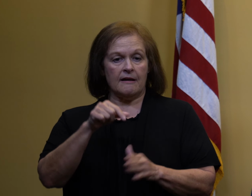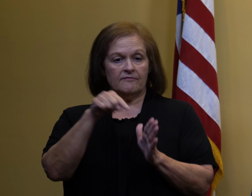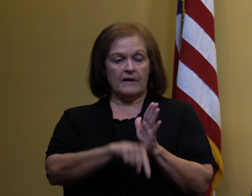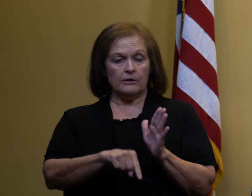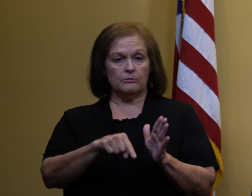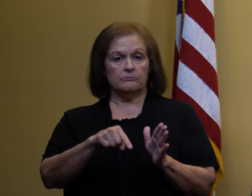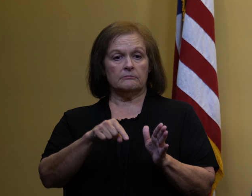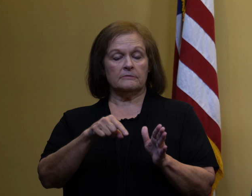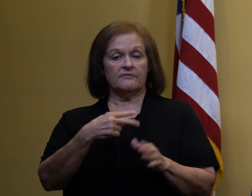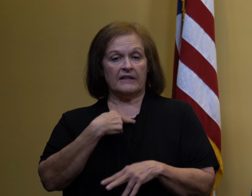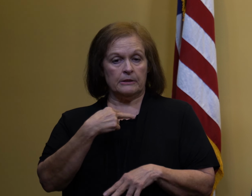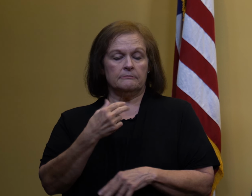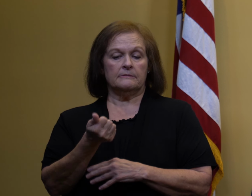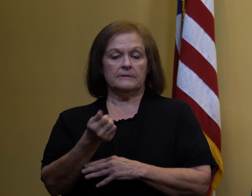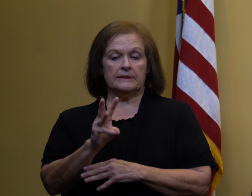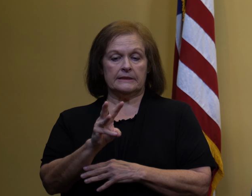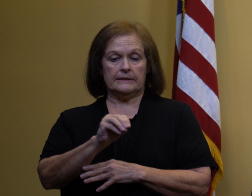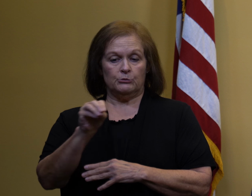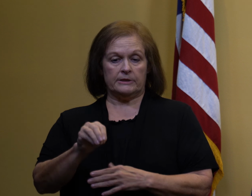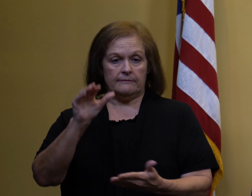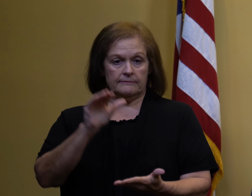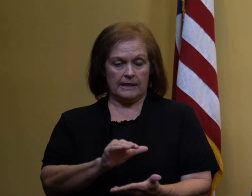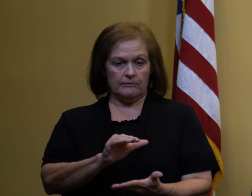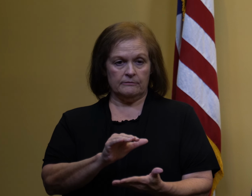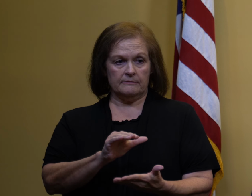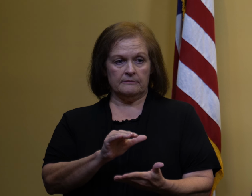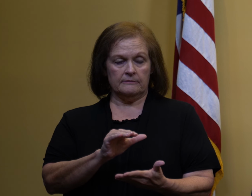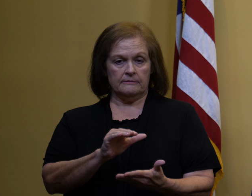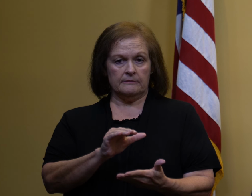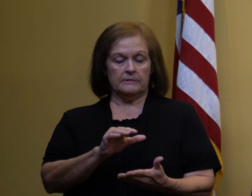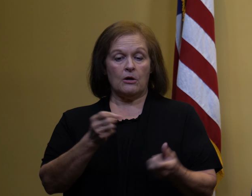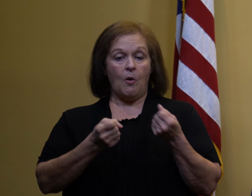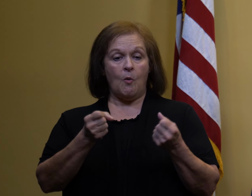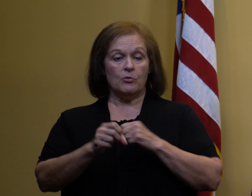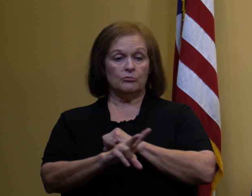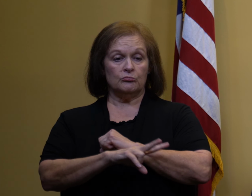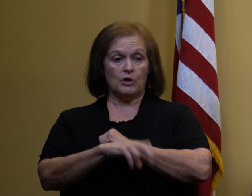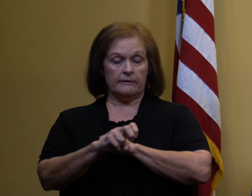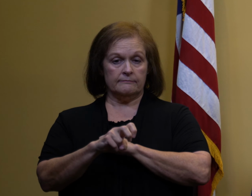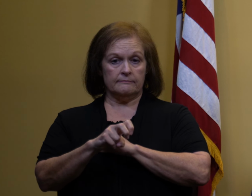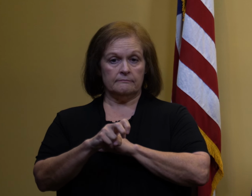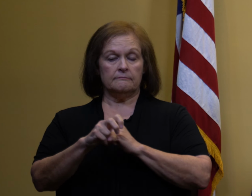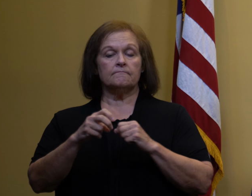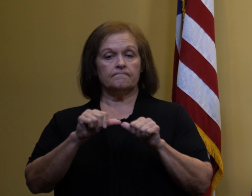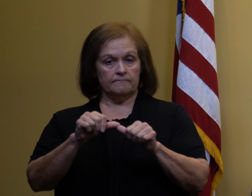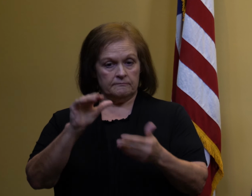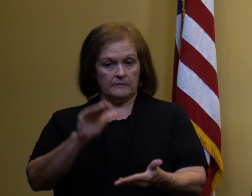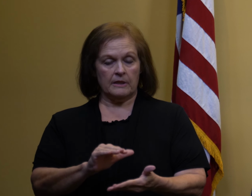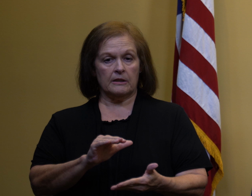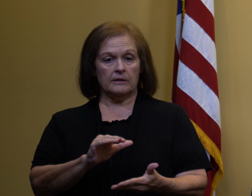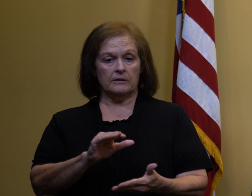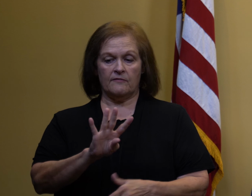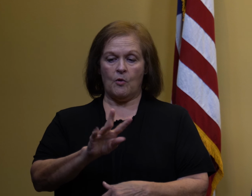Non-fatal shooting victims, 16% down in the city. Carjackings remain down at